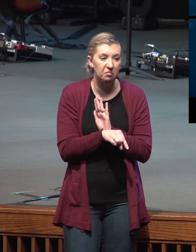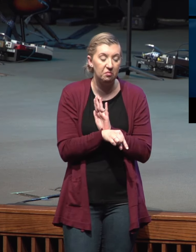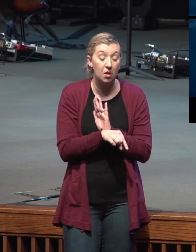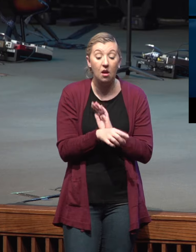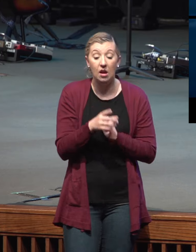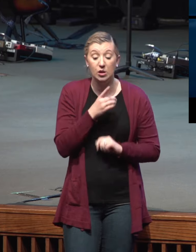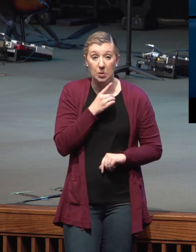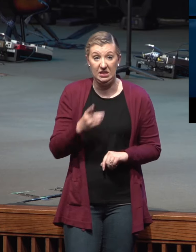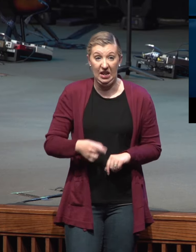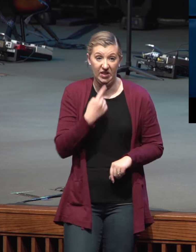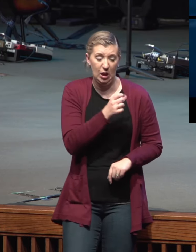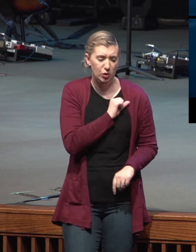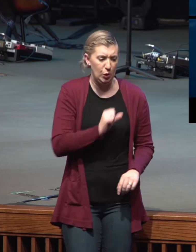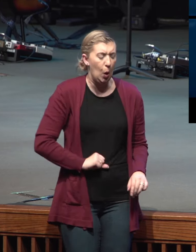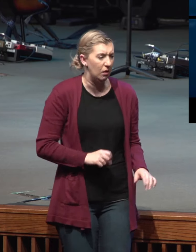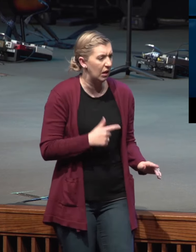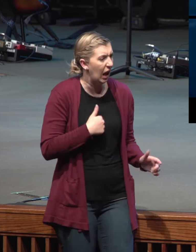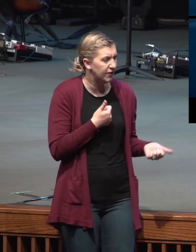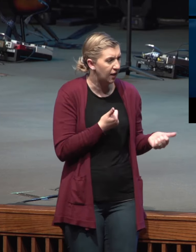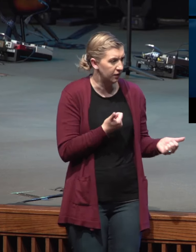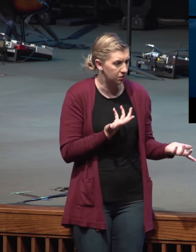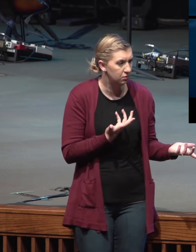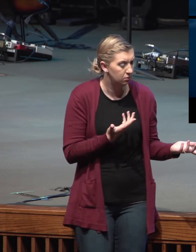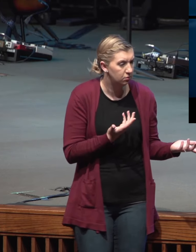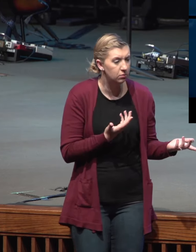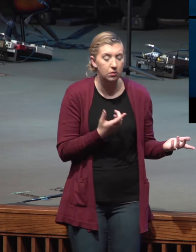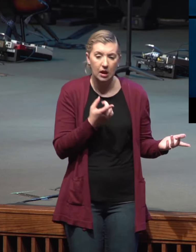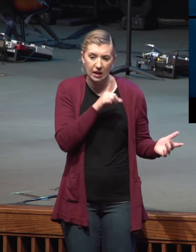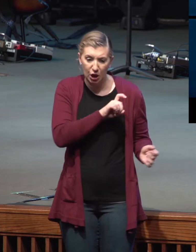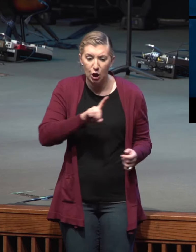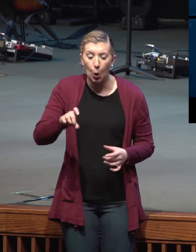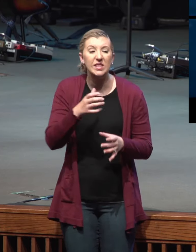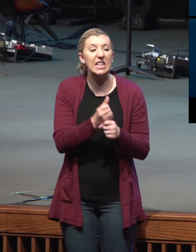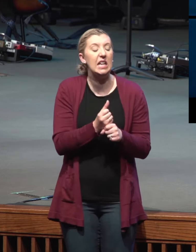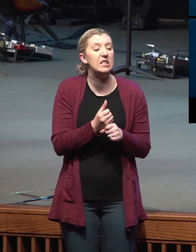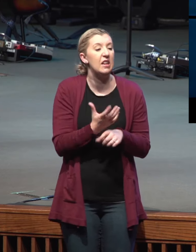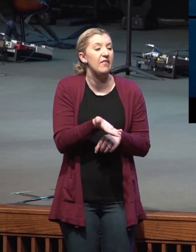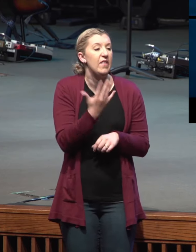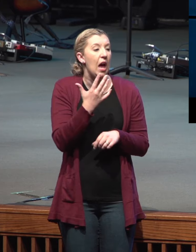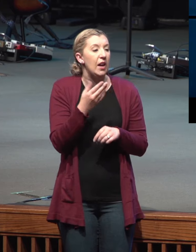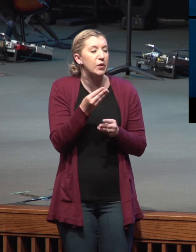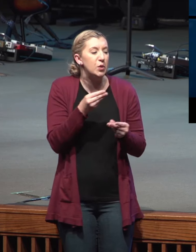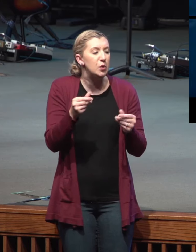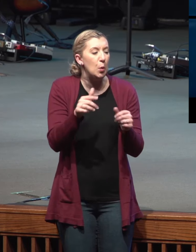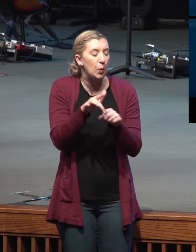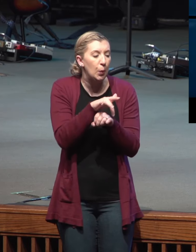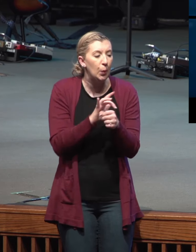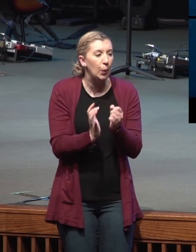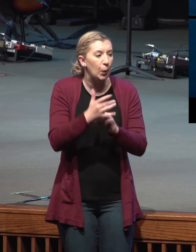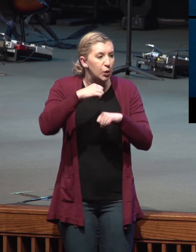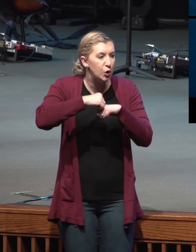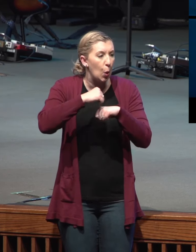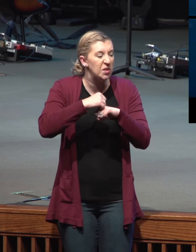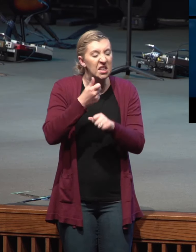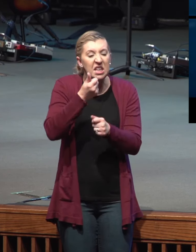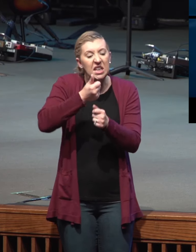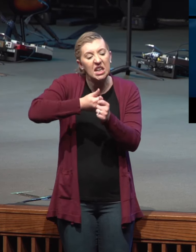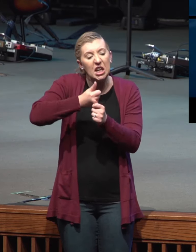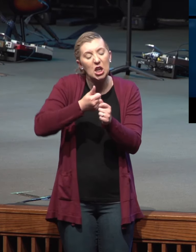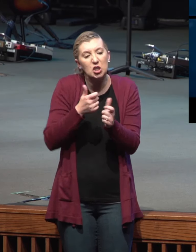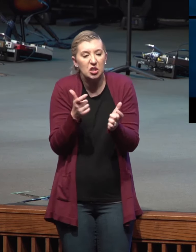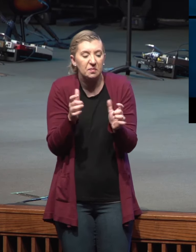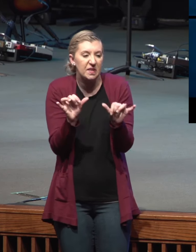David tells Saul, I got this. And he goes and he grabs 5 smooth stones, probably each one being about